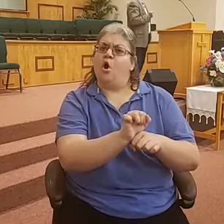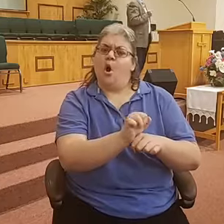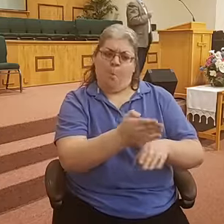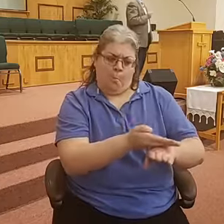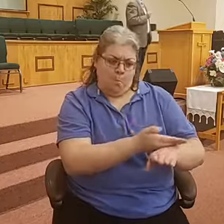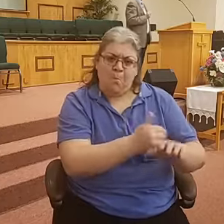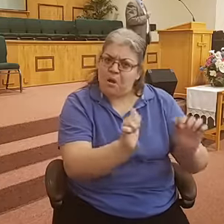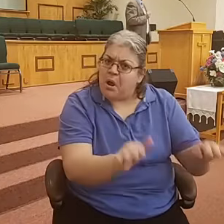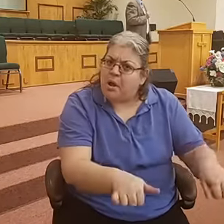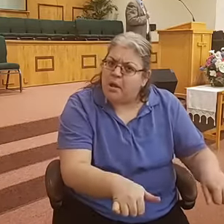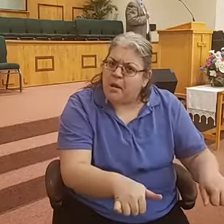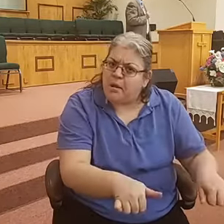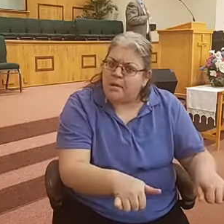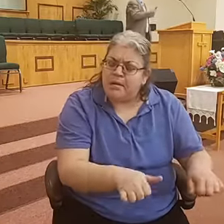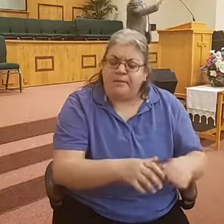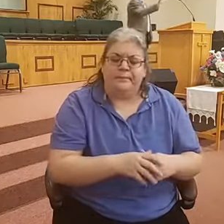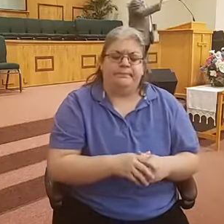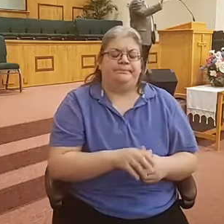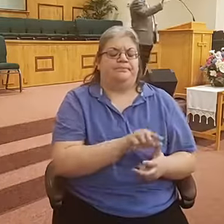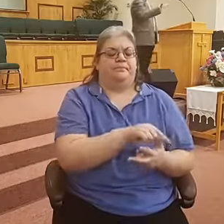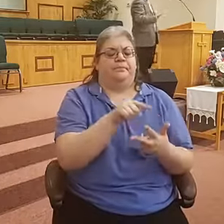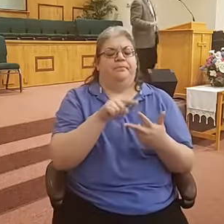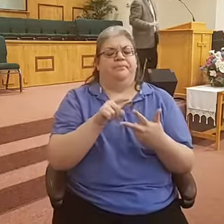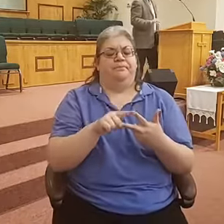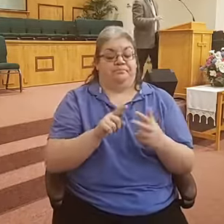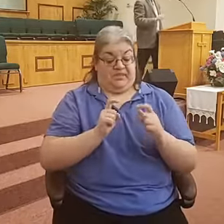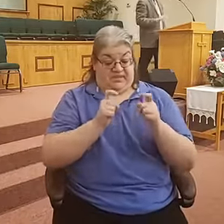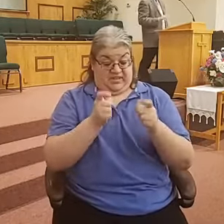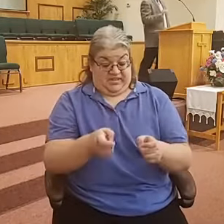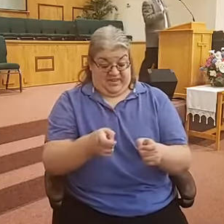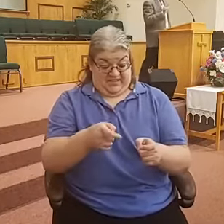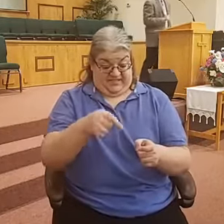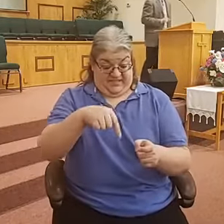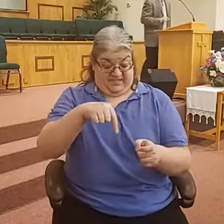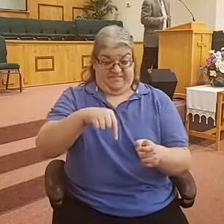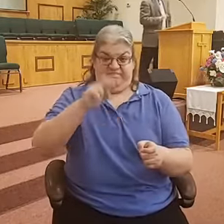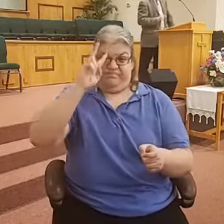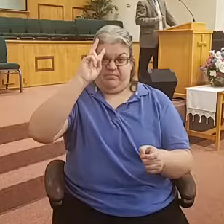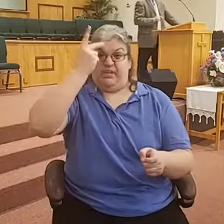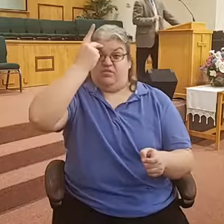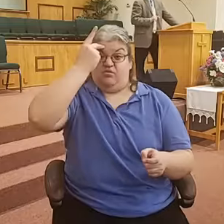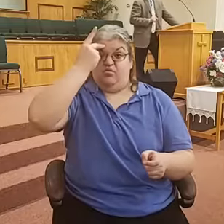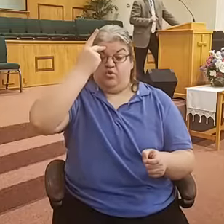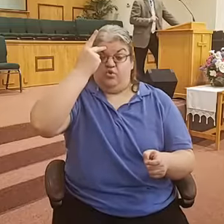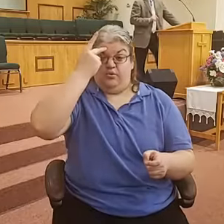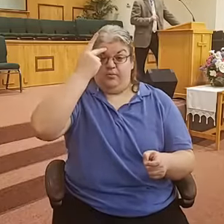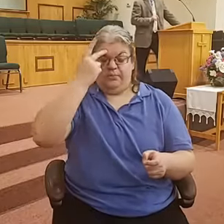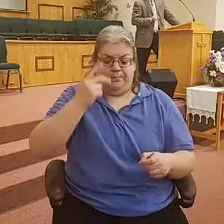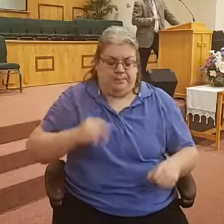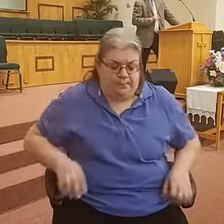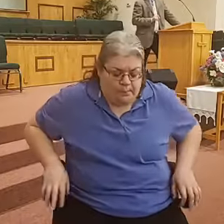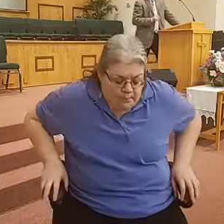The misunderstood gift. Because here's where it's going to get practical, if that wasn't.